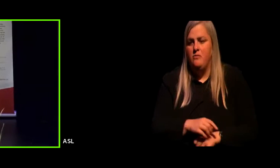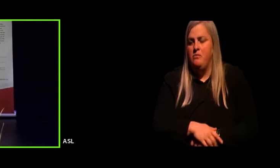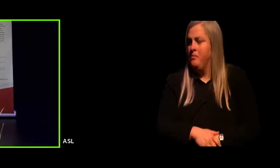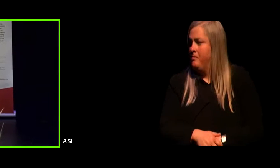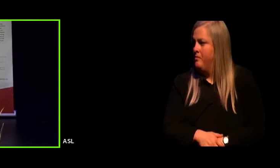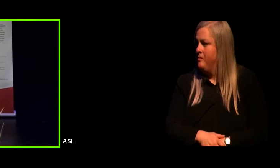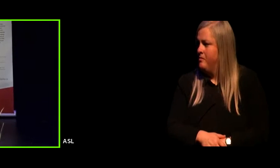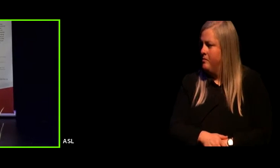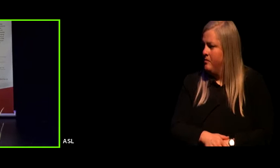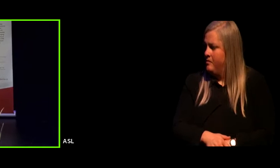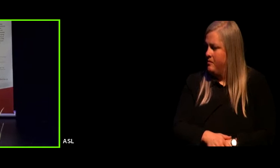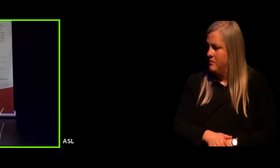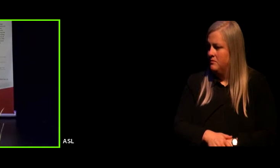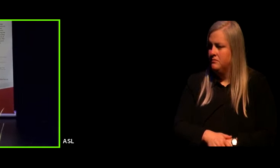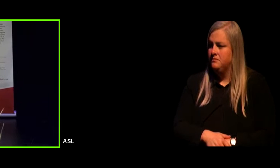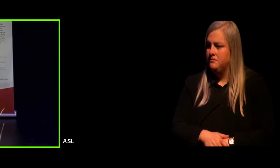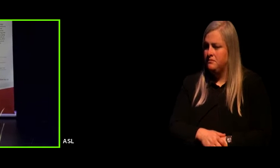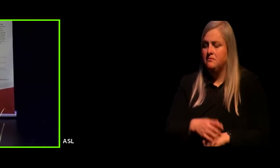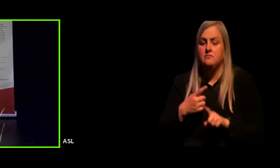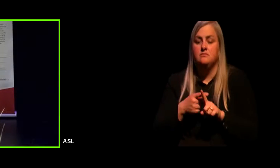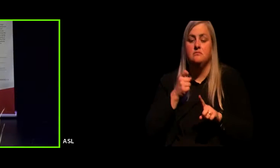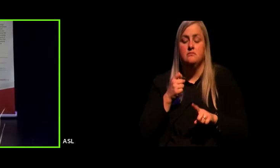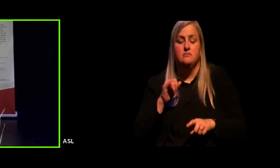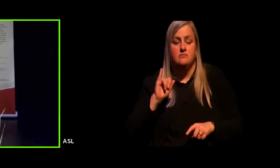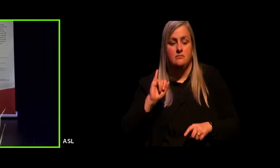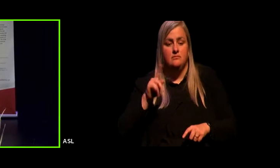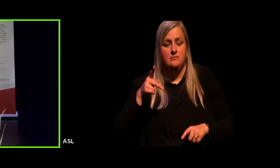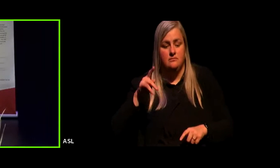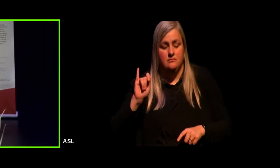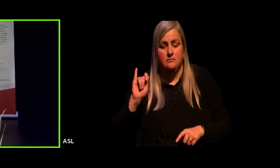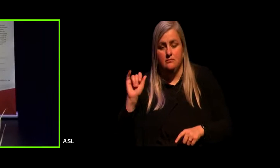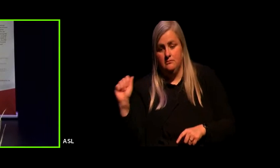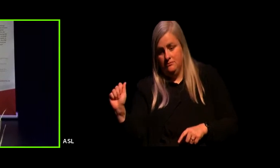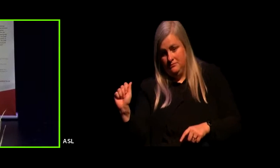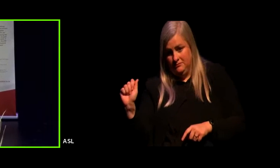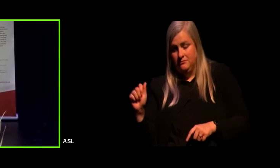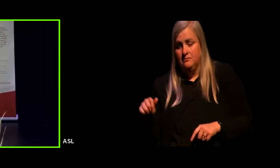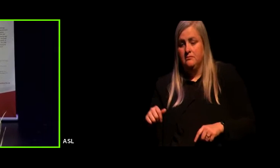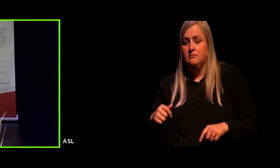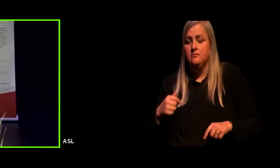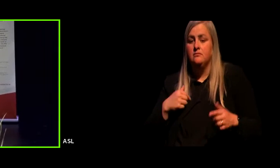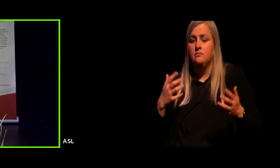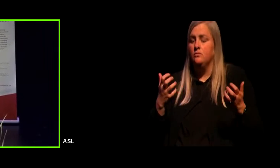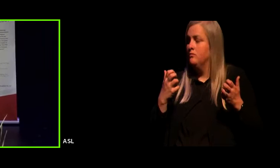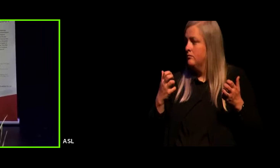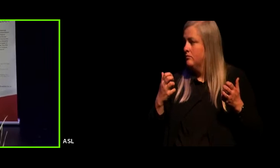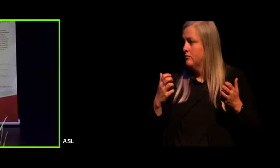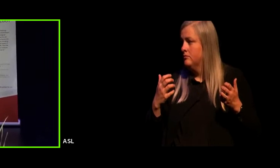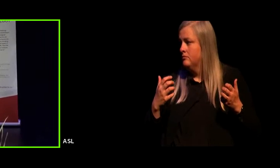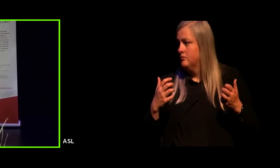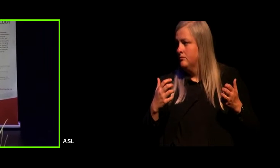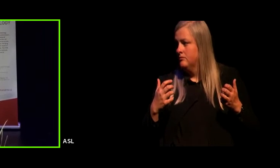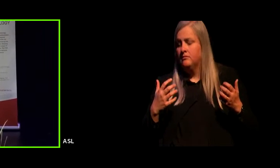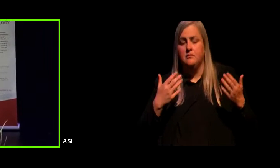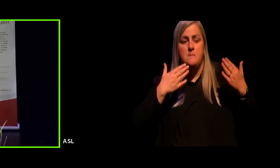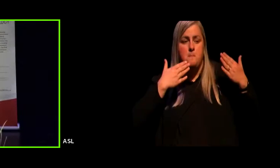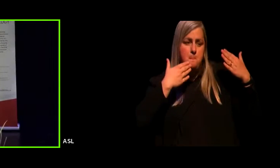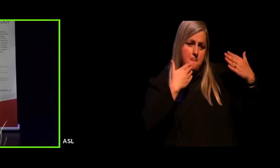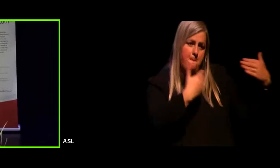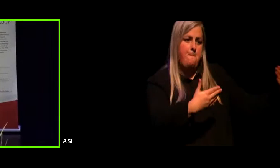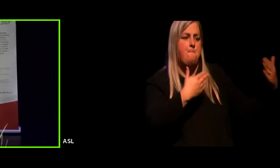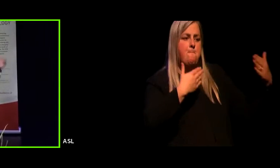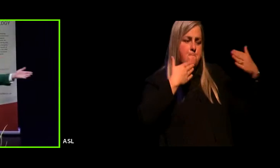so on behalf of the Institute for Prairie and Indigenous Archaeology, I want to extend a big thank